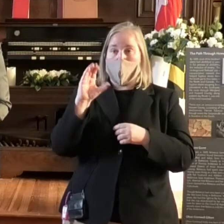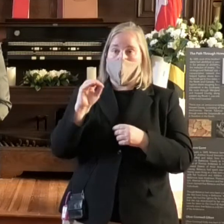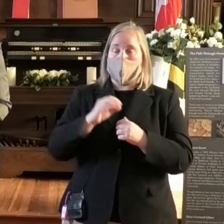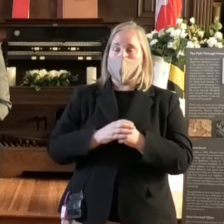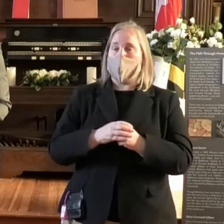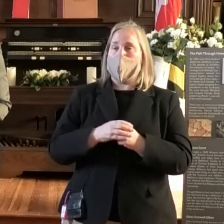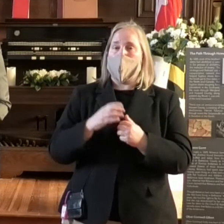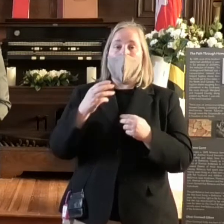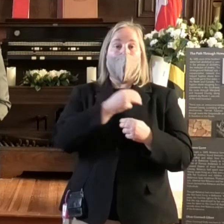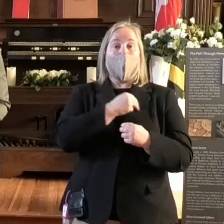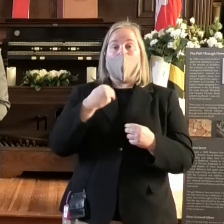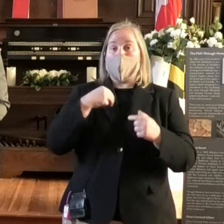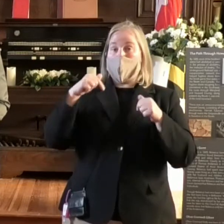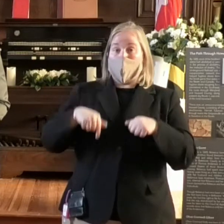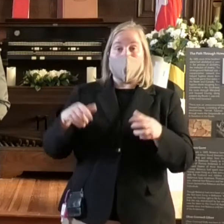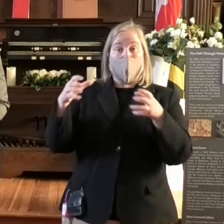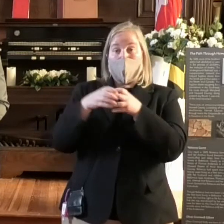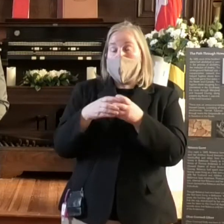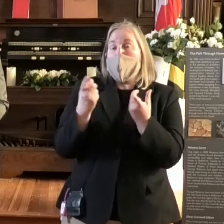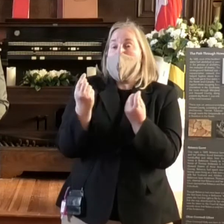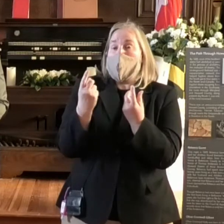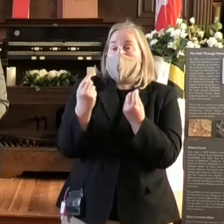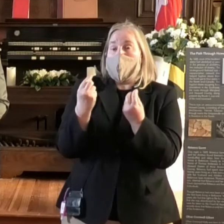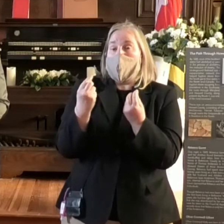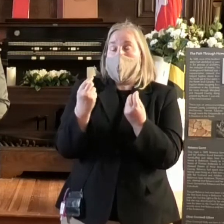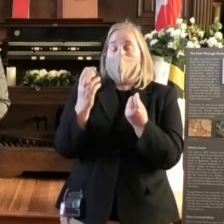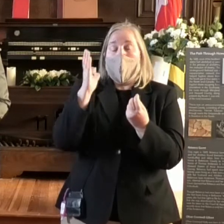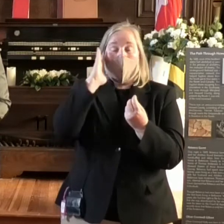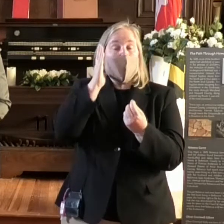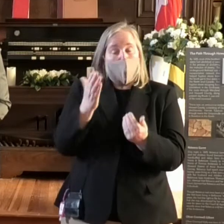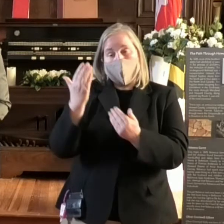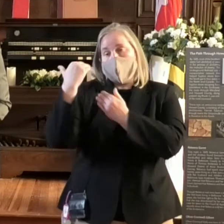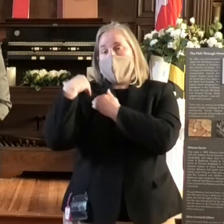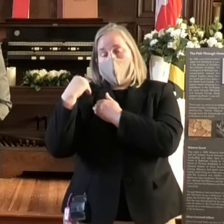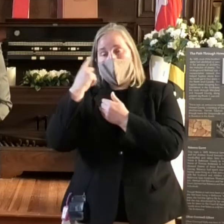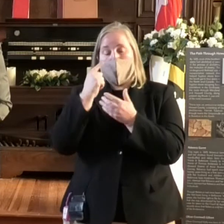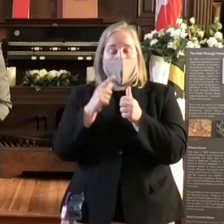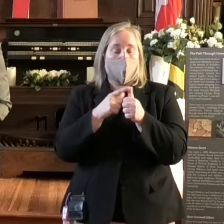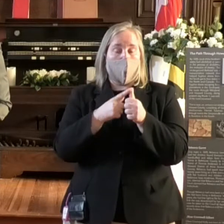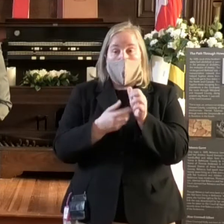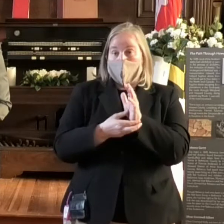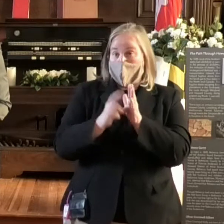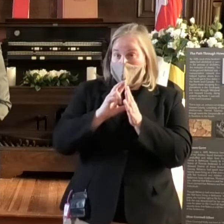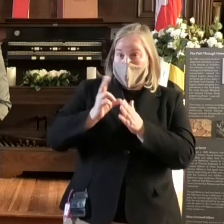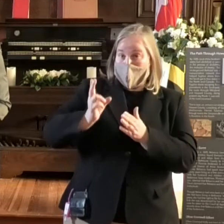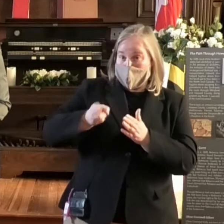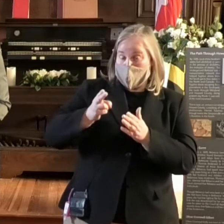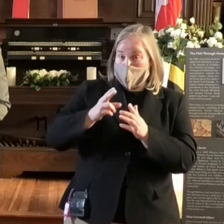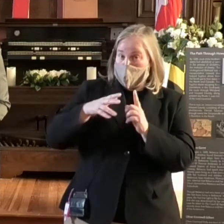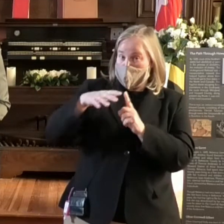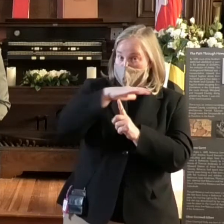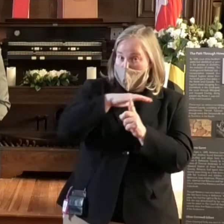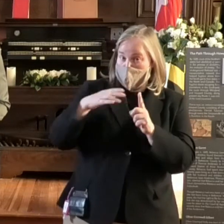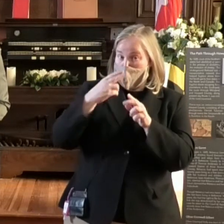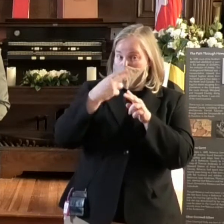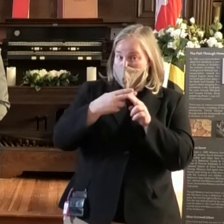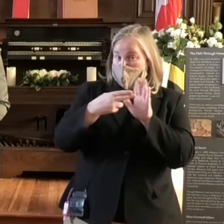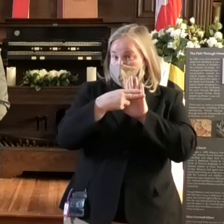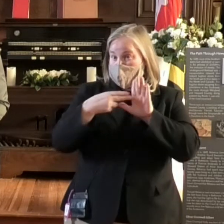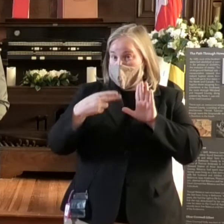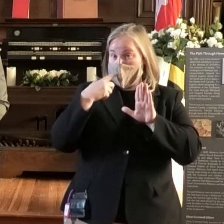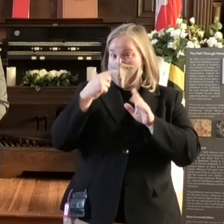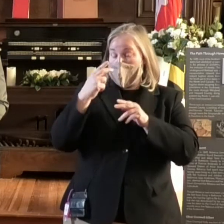Members of this commission will be responsible for reviewing the history surrounding the namesakes for